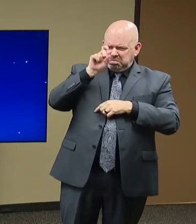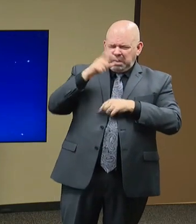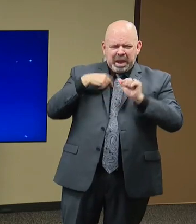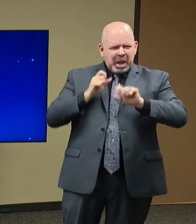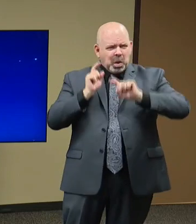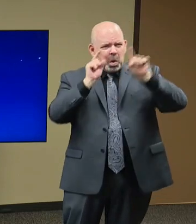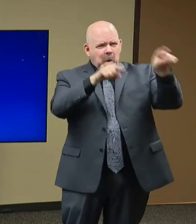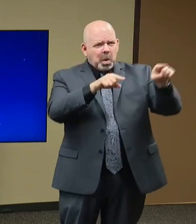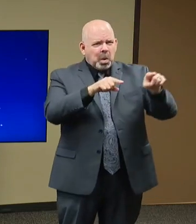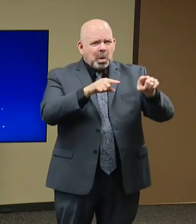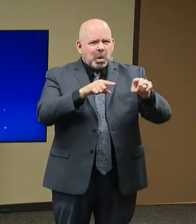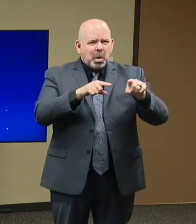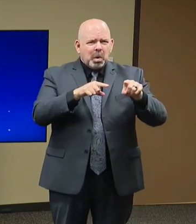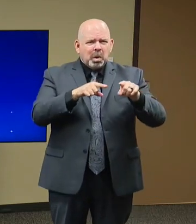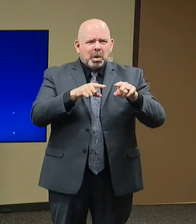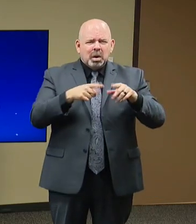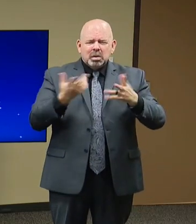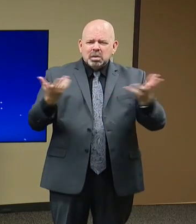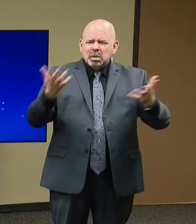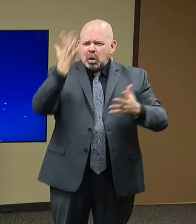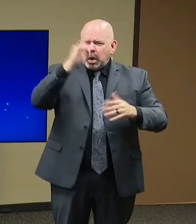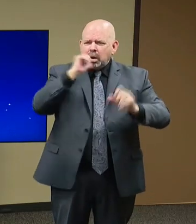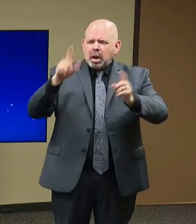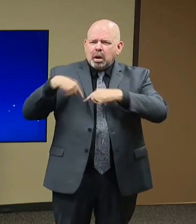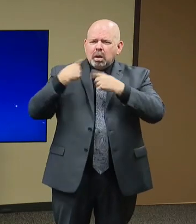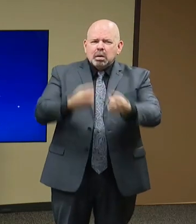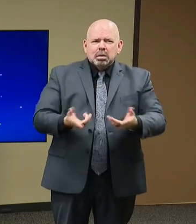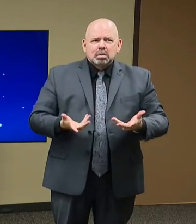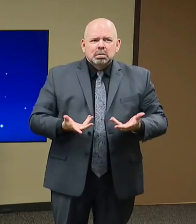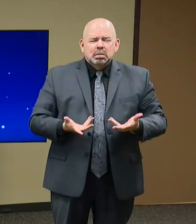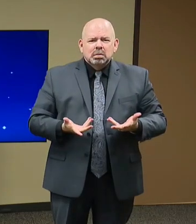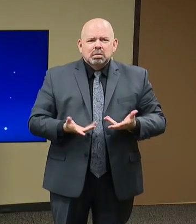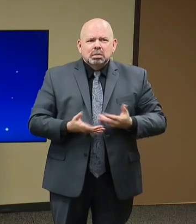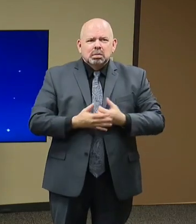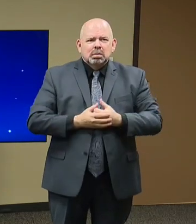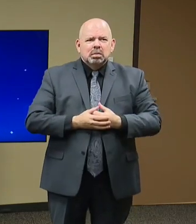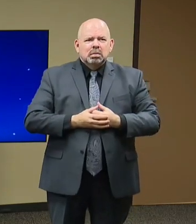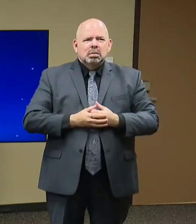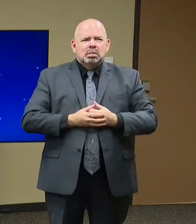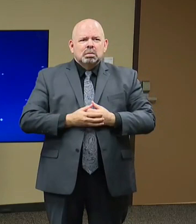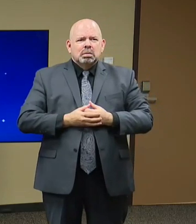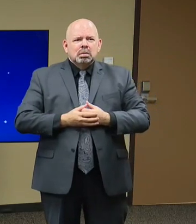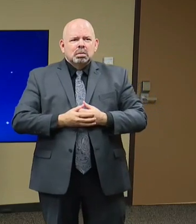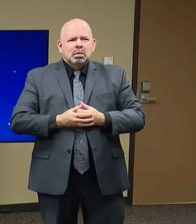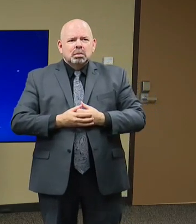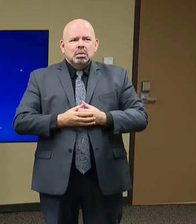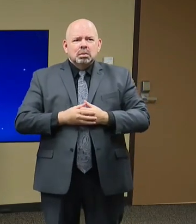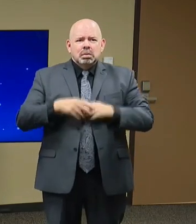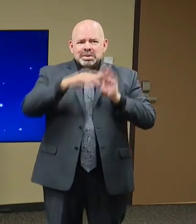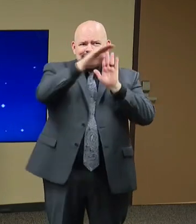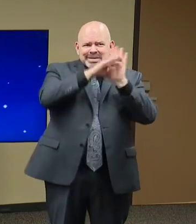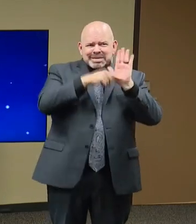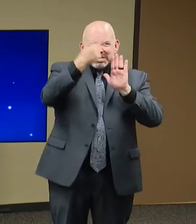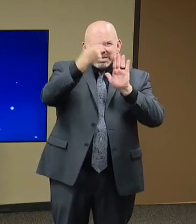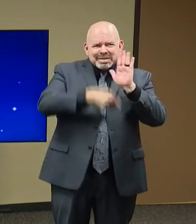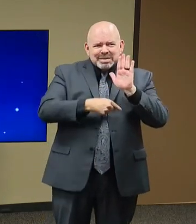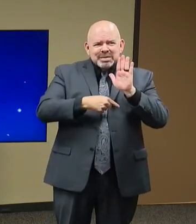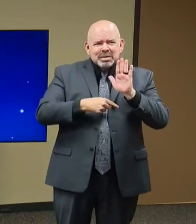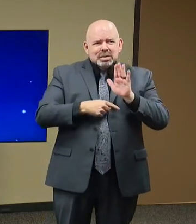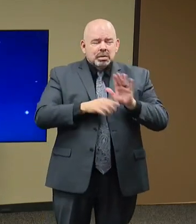say to those skeptics that you actually want to have them follow this advice? So again, the question